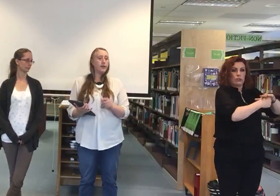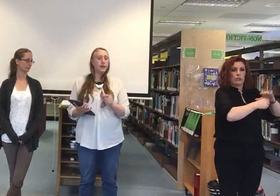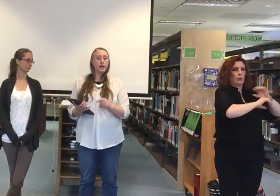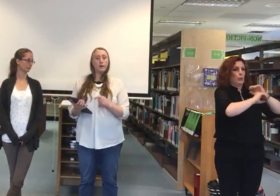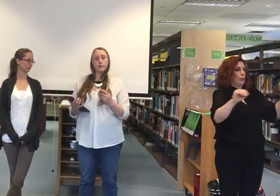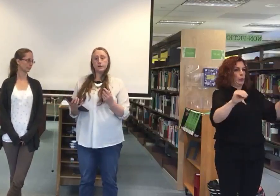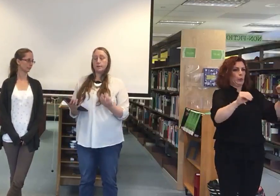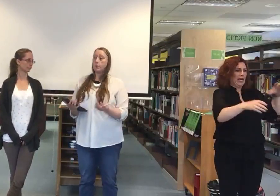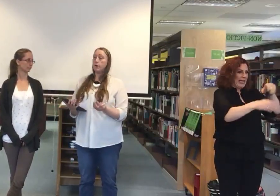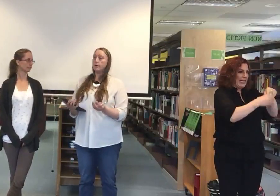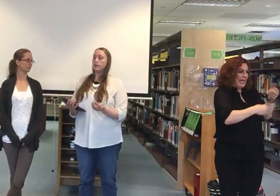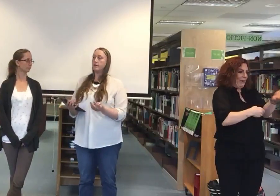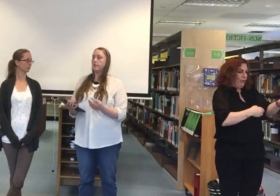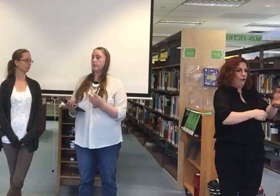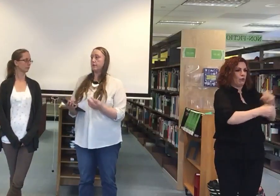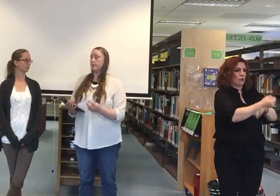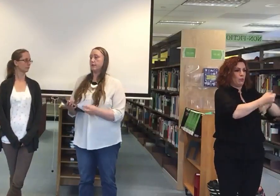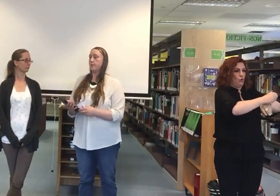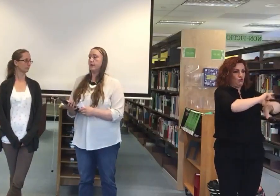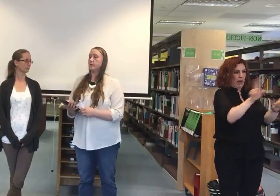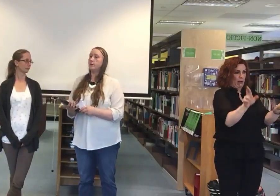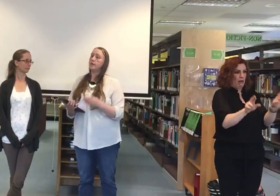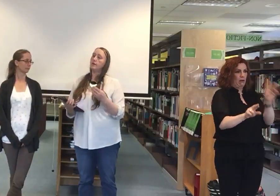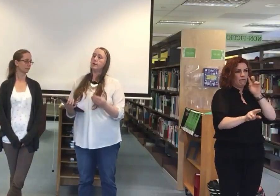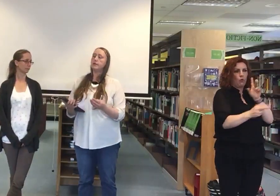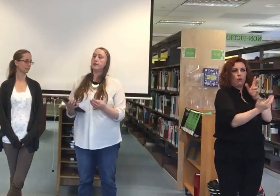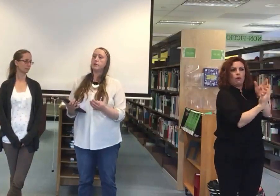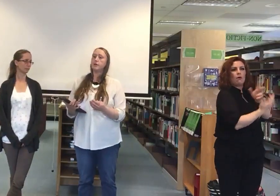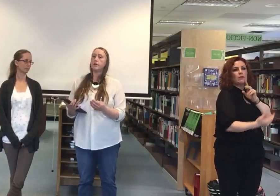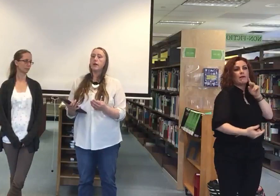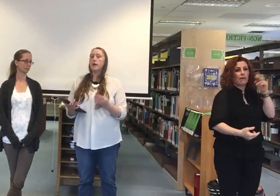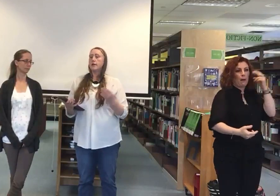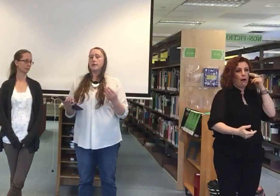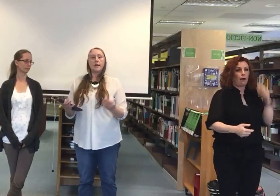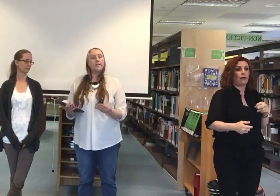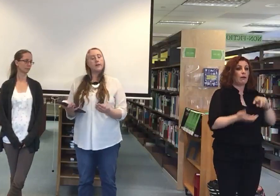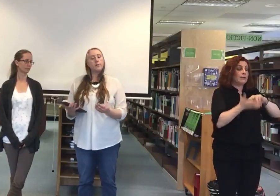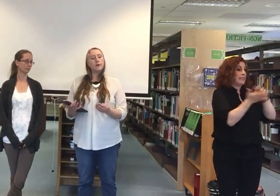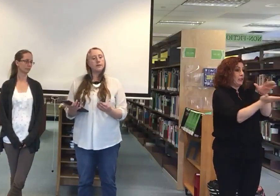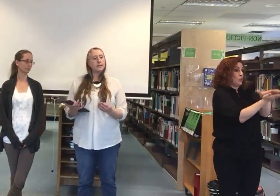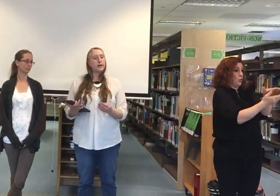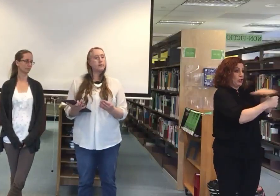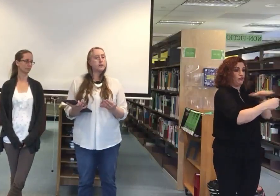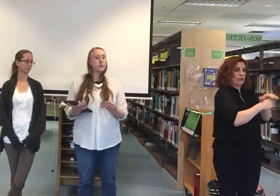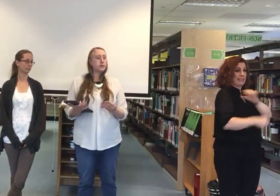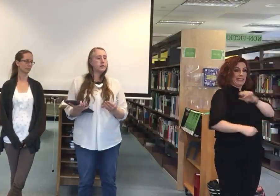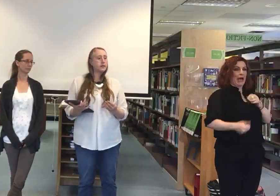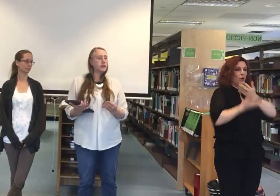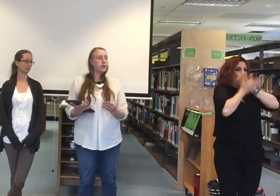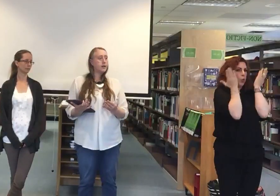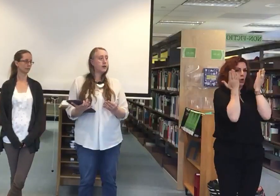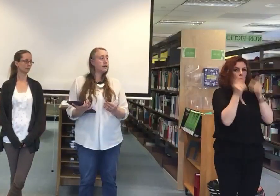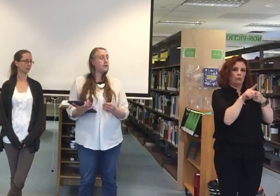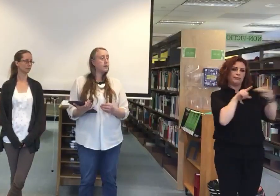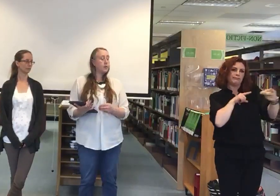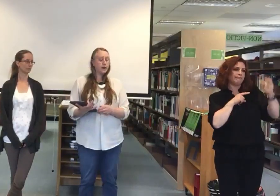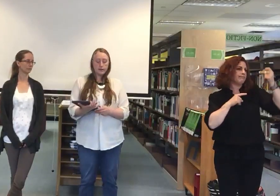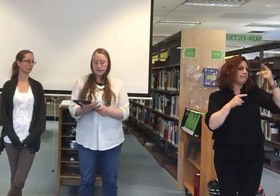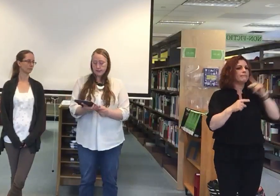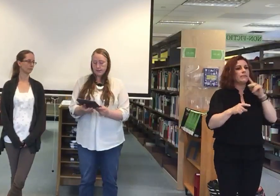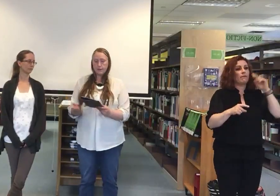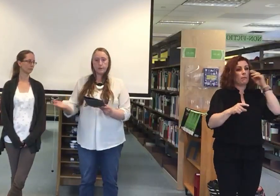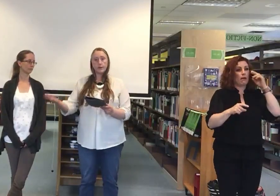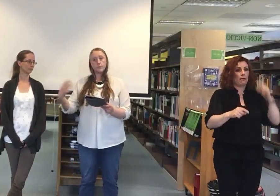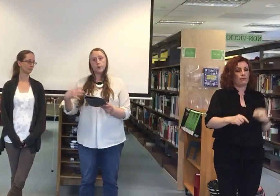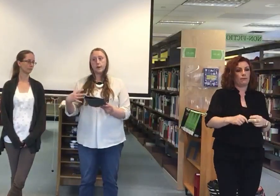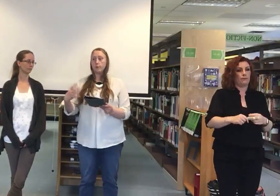have in-house support for students with deafblindness. So that, in other words, the district doesn't have anybody on staff who is specialized in the area of